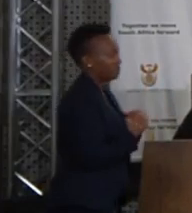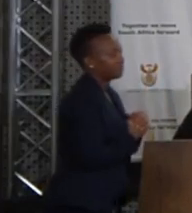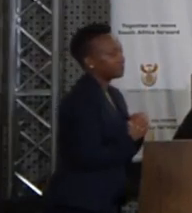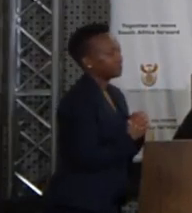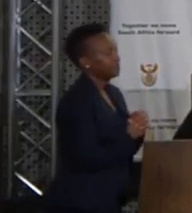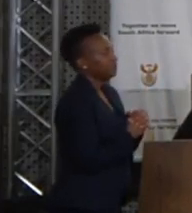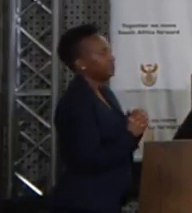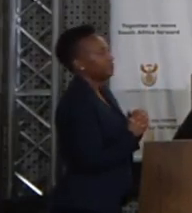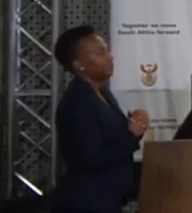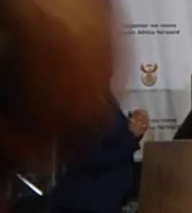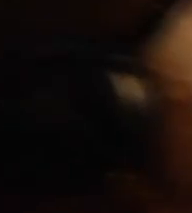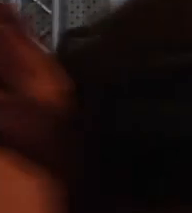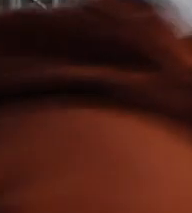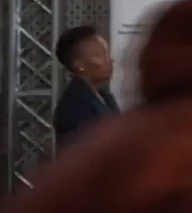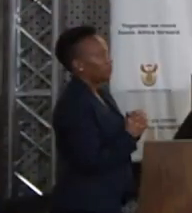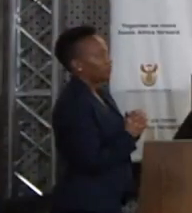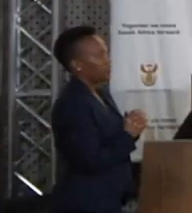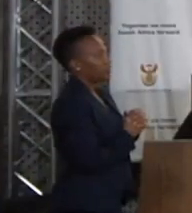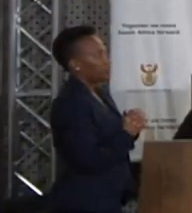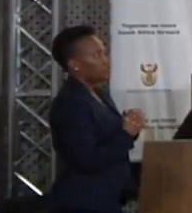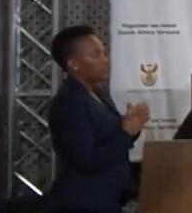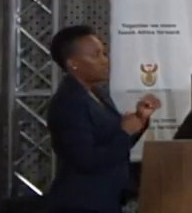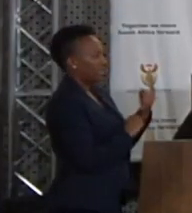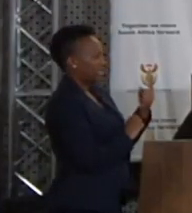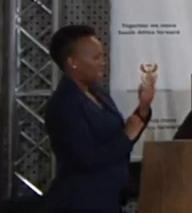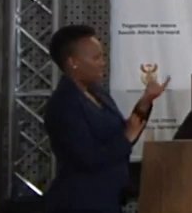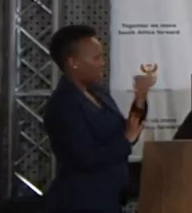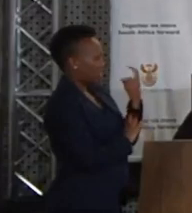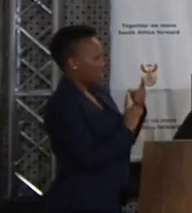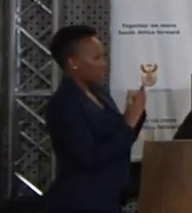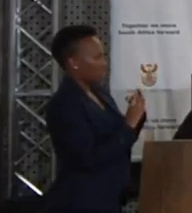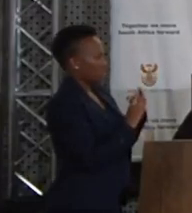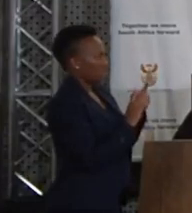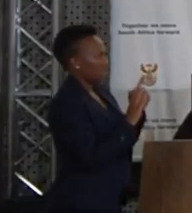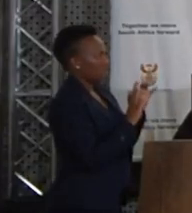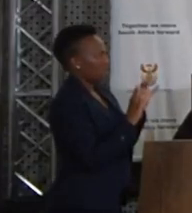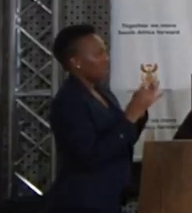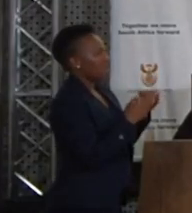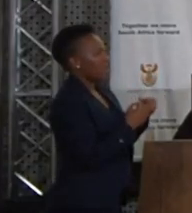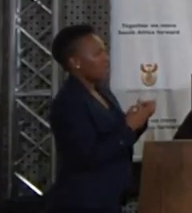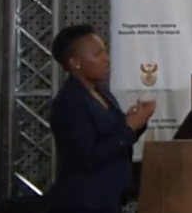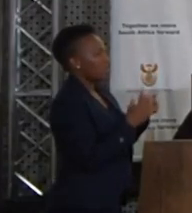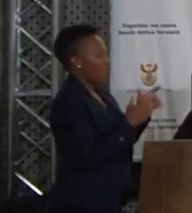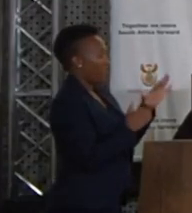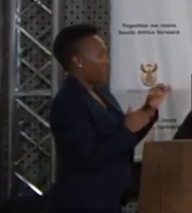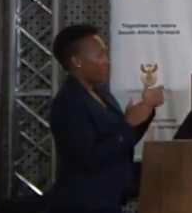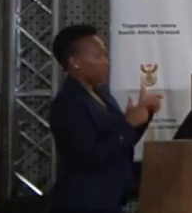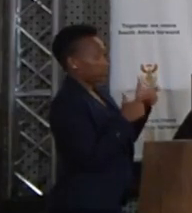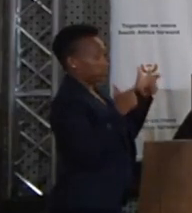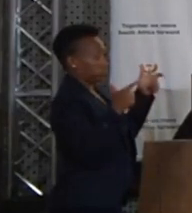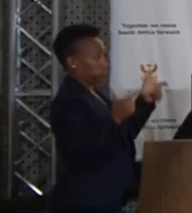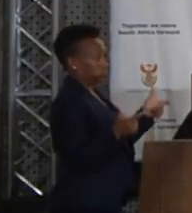I think with firstly, the question of the family which is bigger than 50, which has